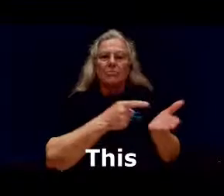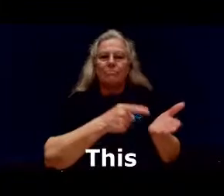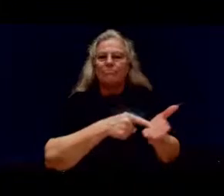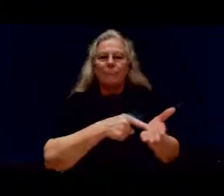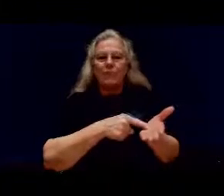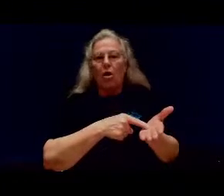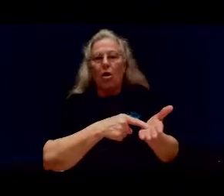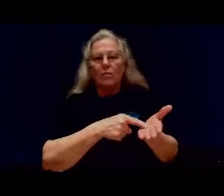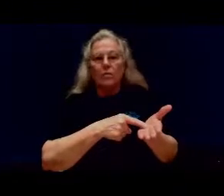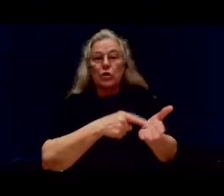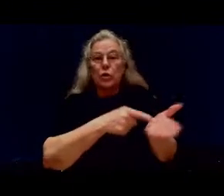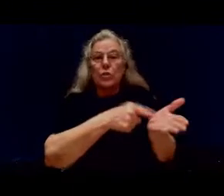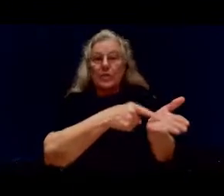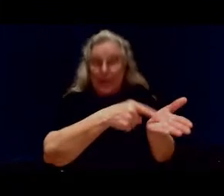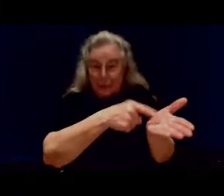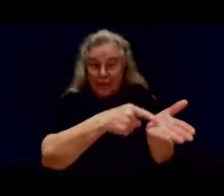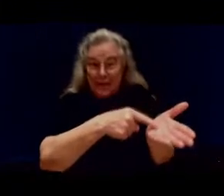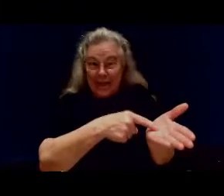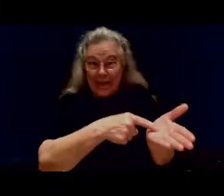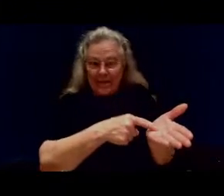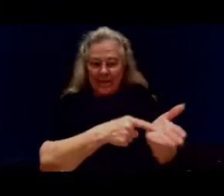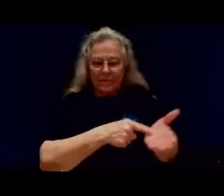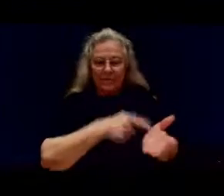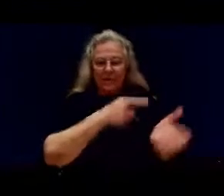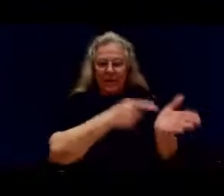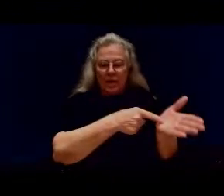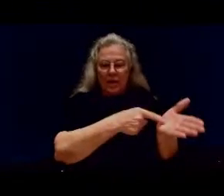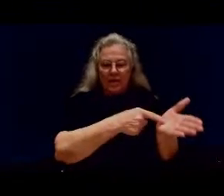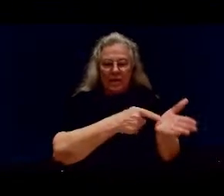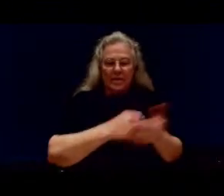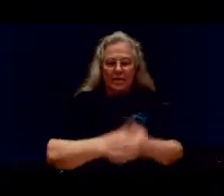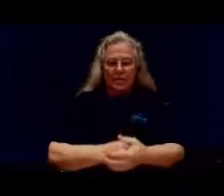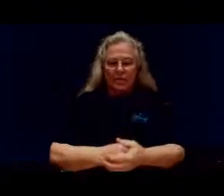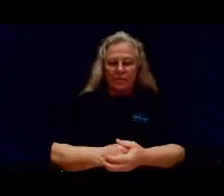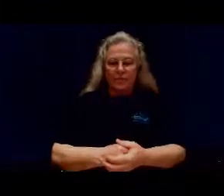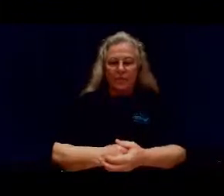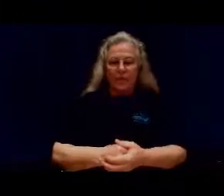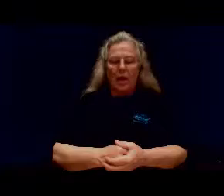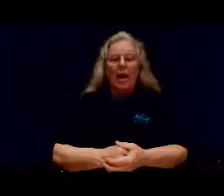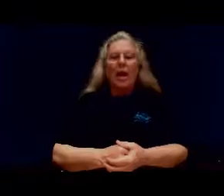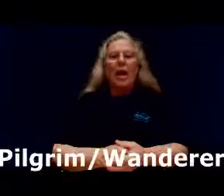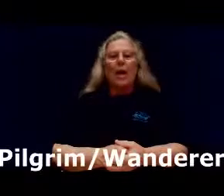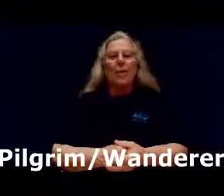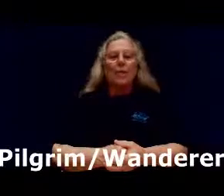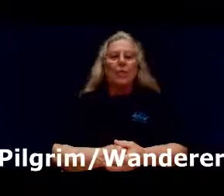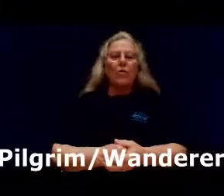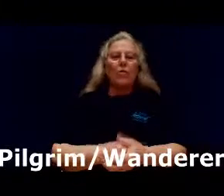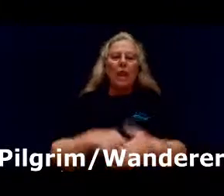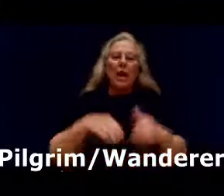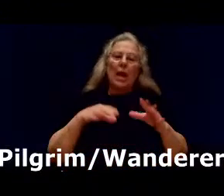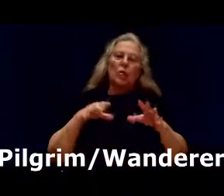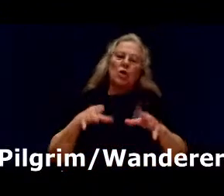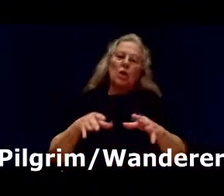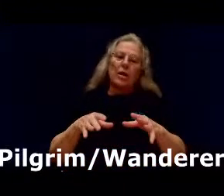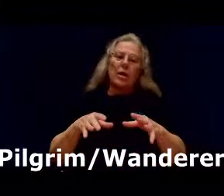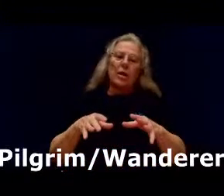card from school and say, do you see this? This. a pilgrim, and we're talking about